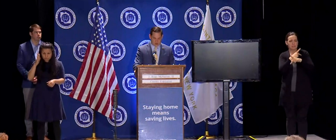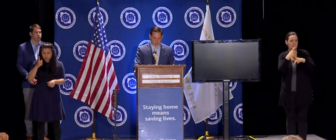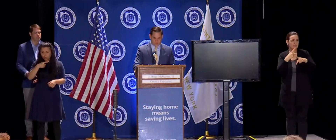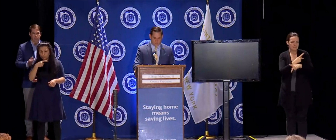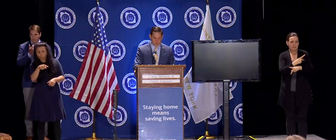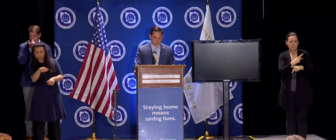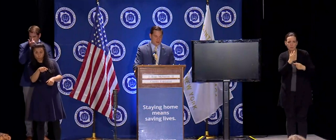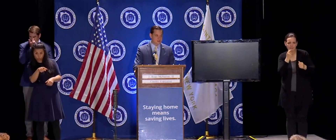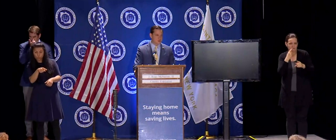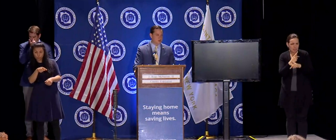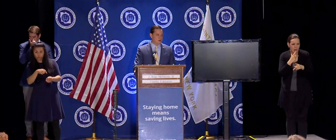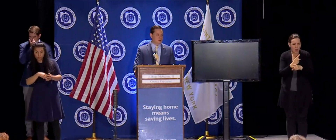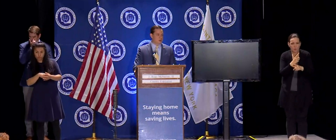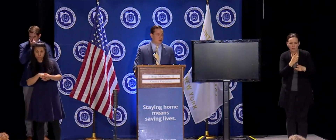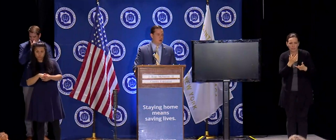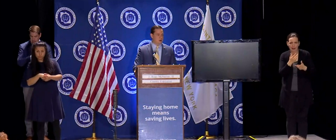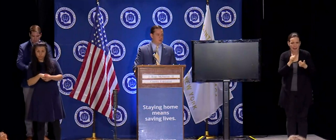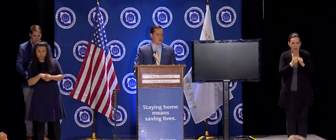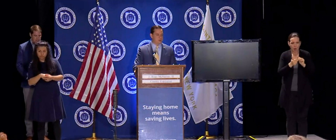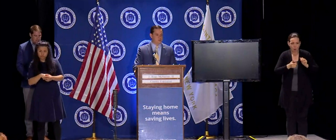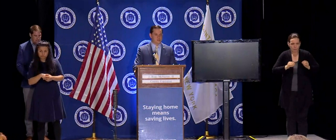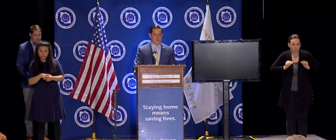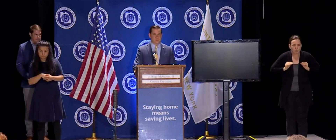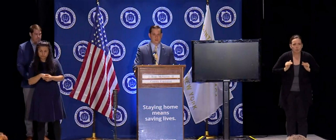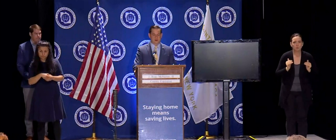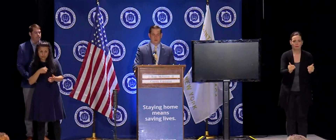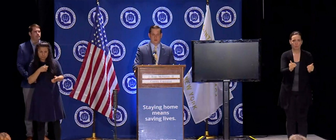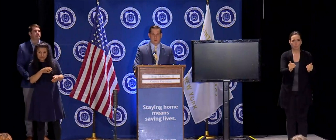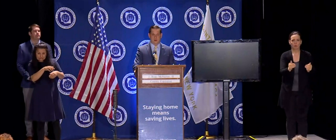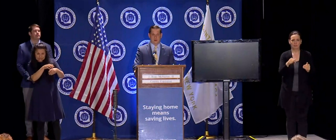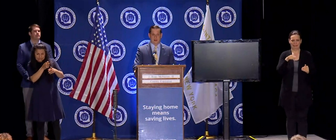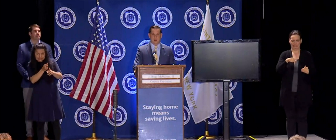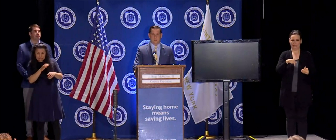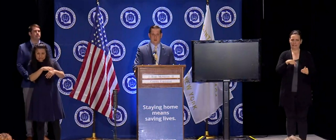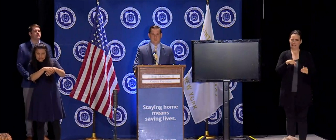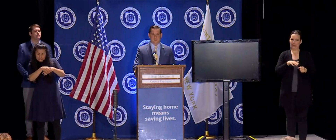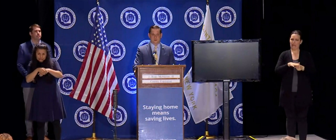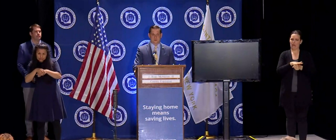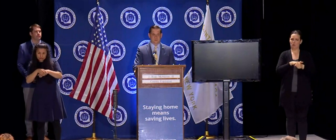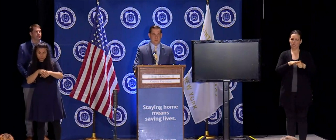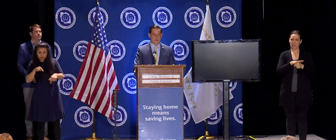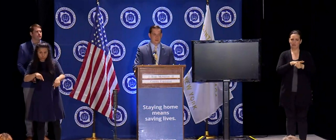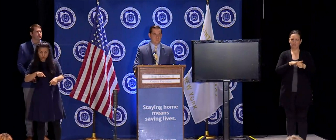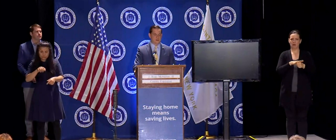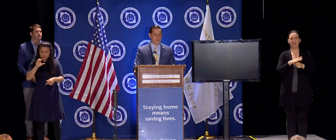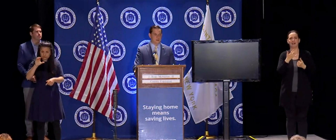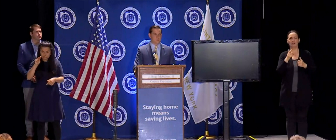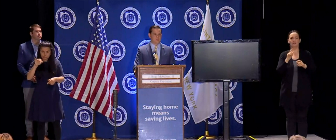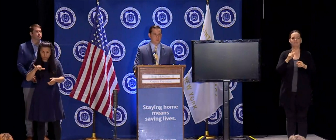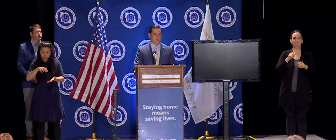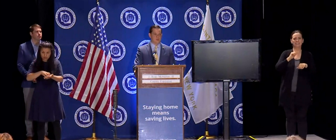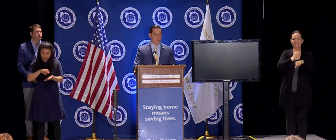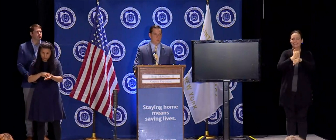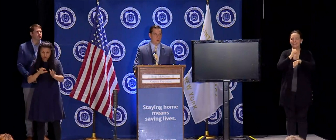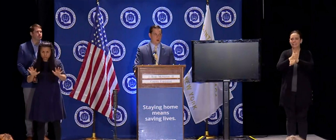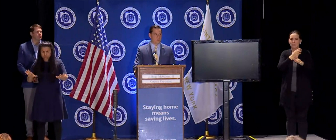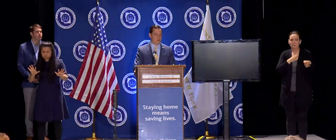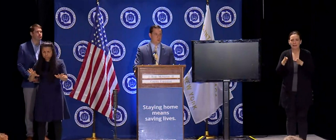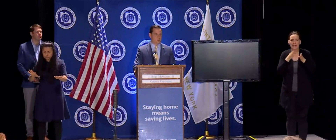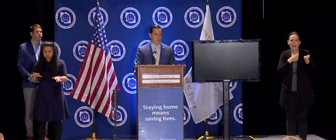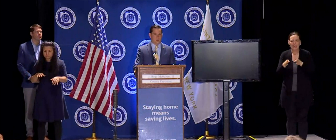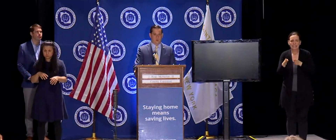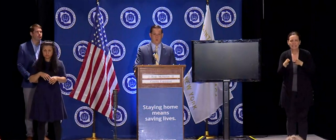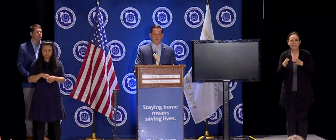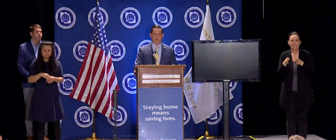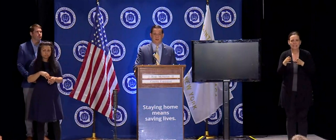reason that other people will invest here in logistics and other economic clusters, Amazon invested here because of who we are